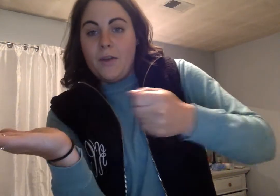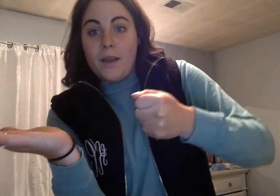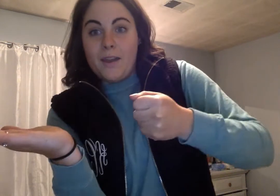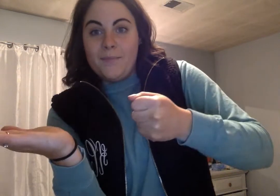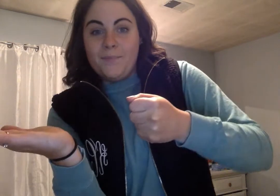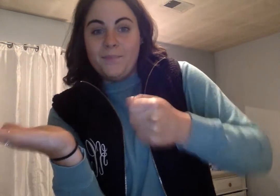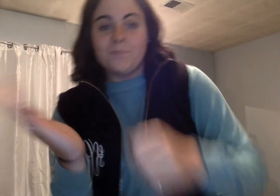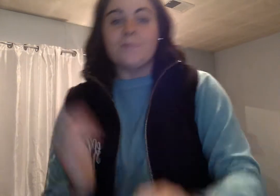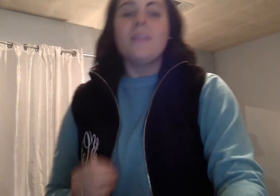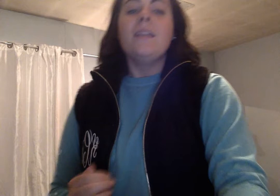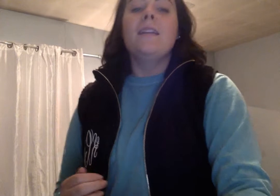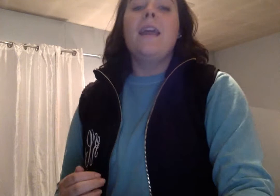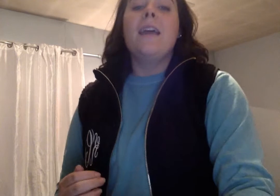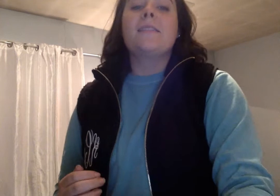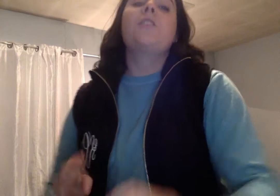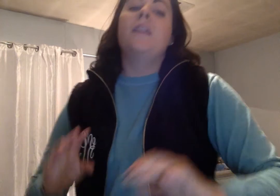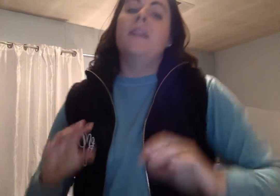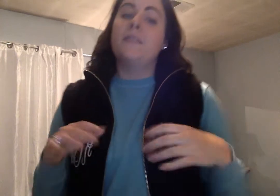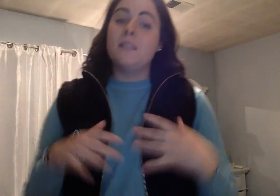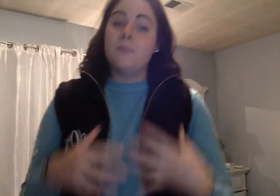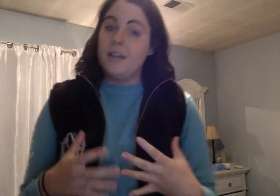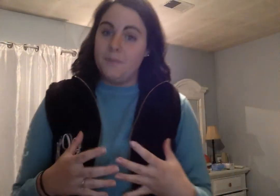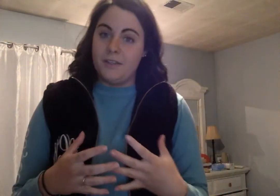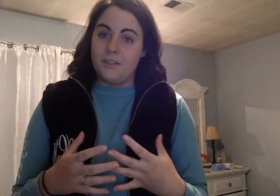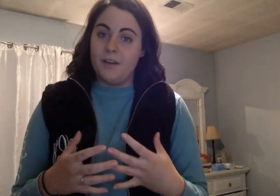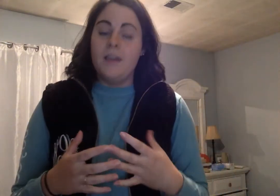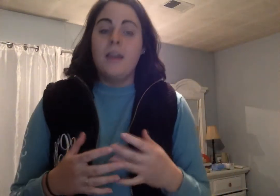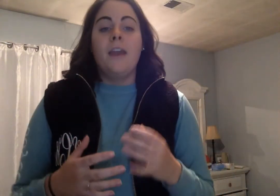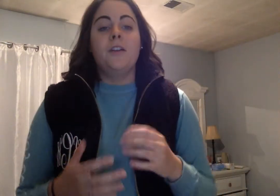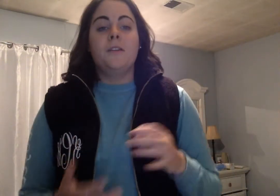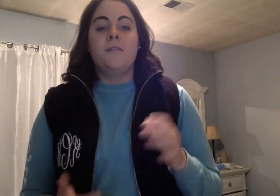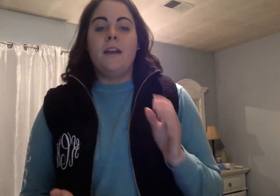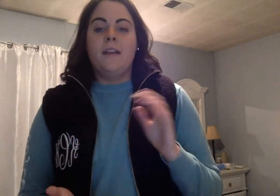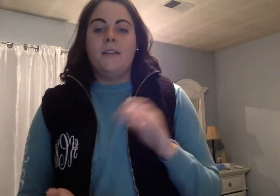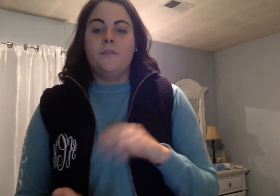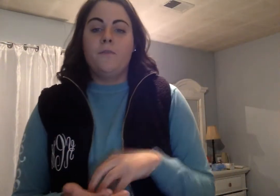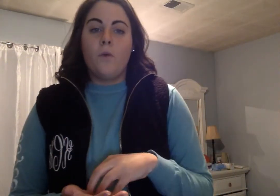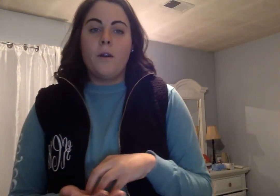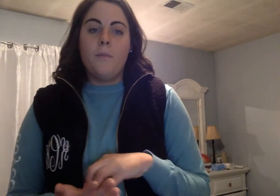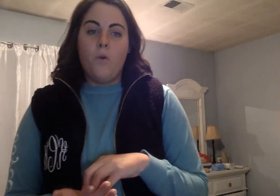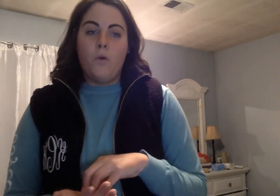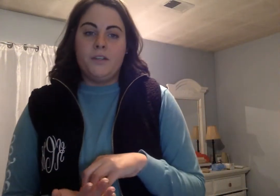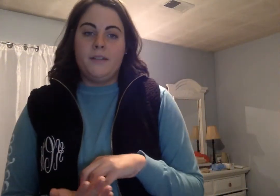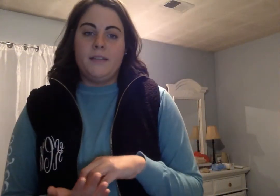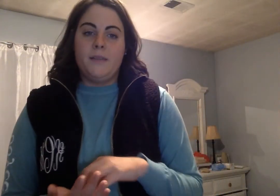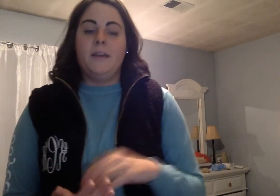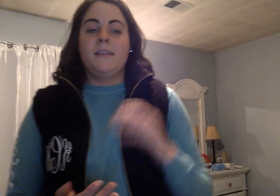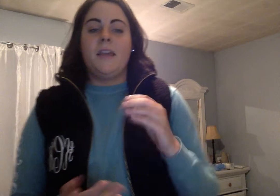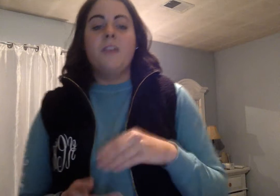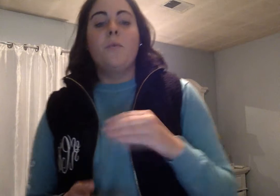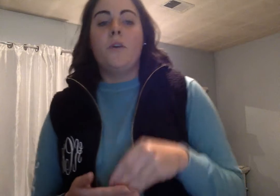away. Next, you're going to get the spinach mixture and you're divide it into 4 portions and place each